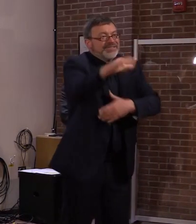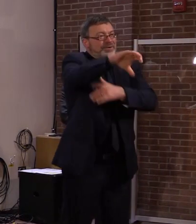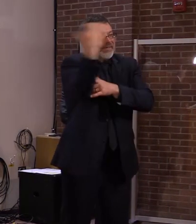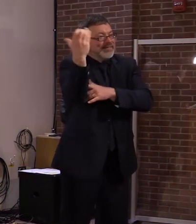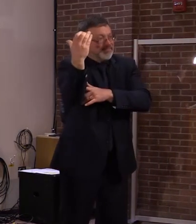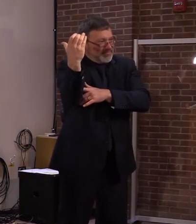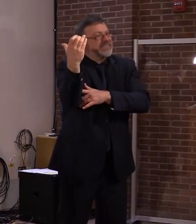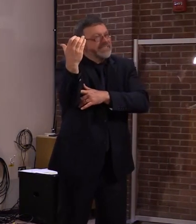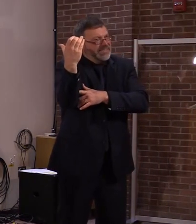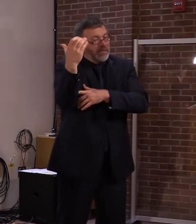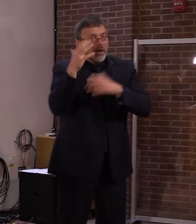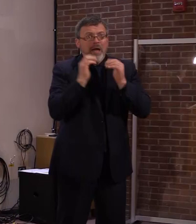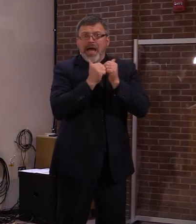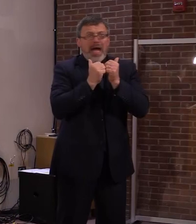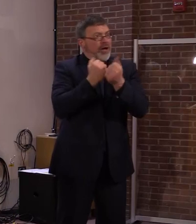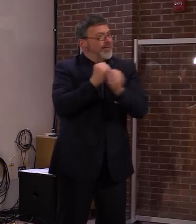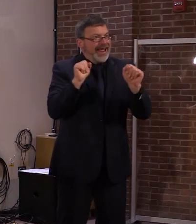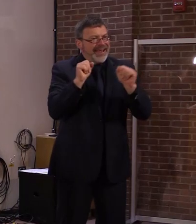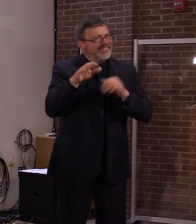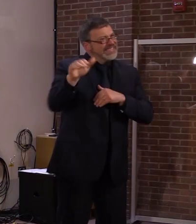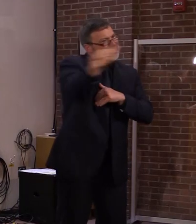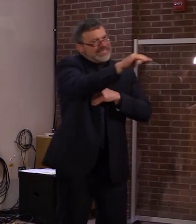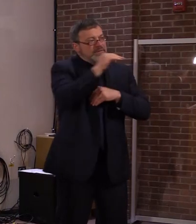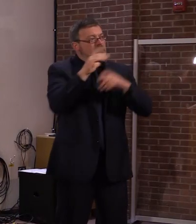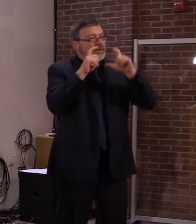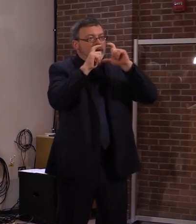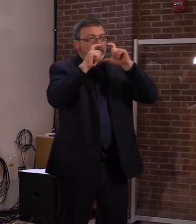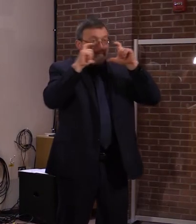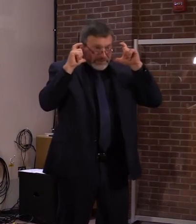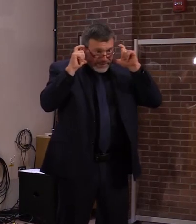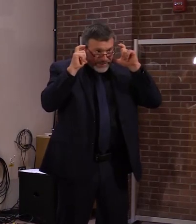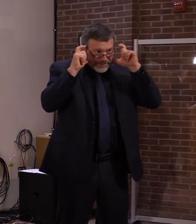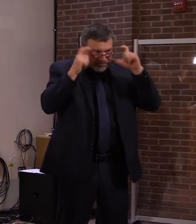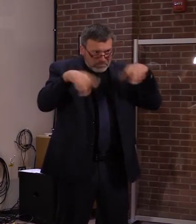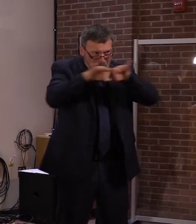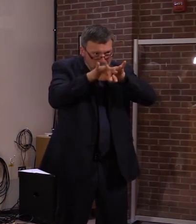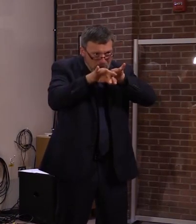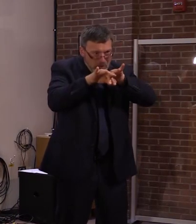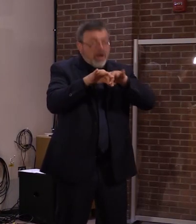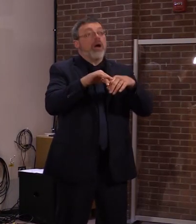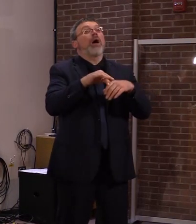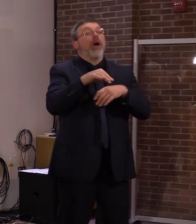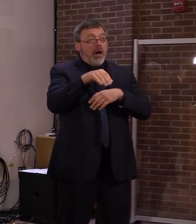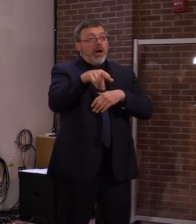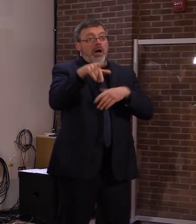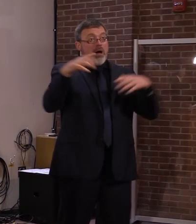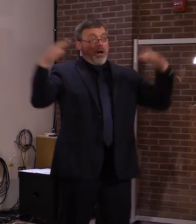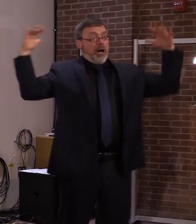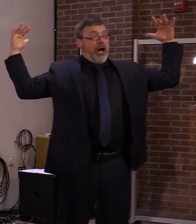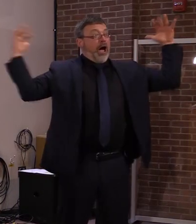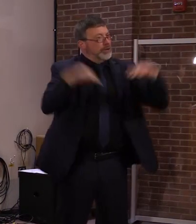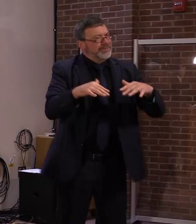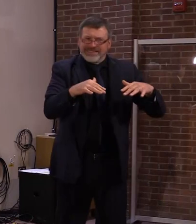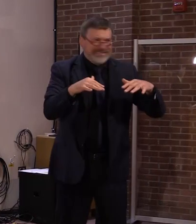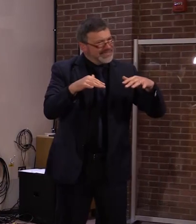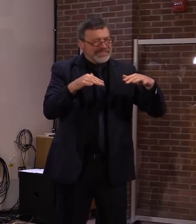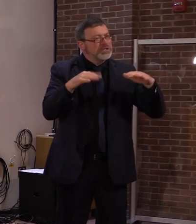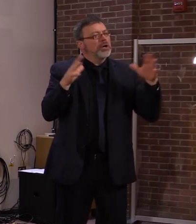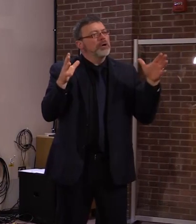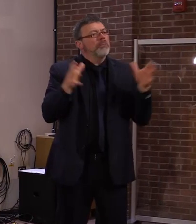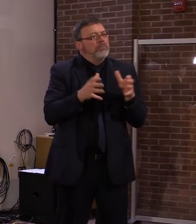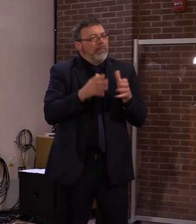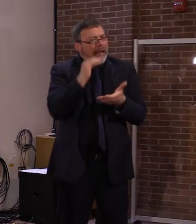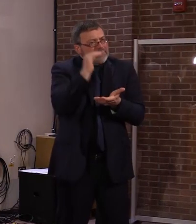public. Think about the size of gatherings and whether others at these events are vaccinated.